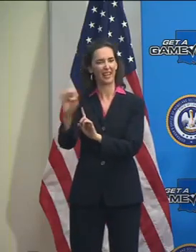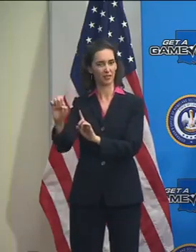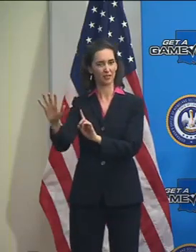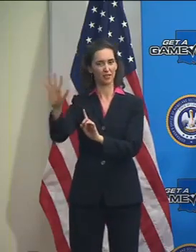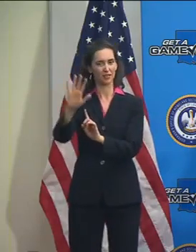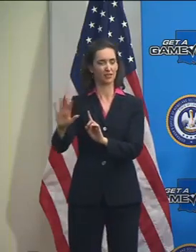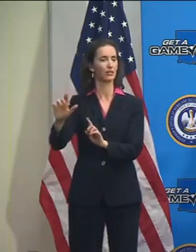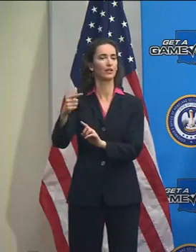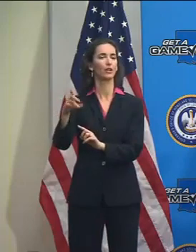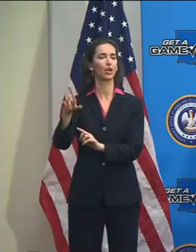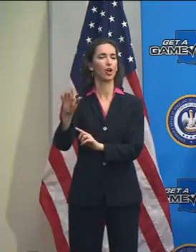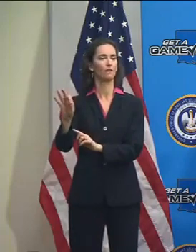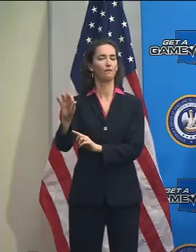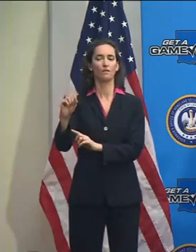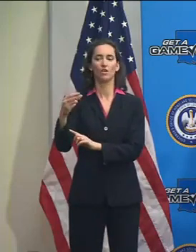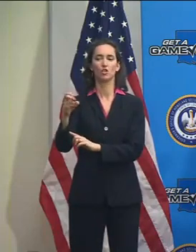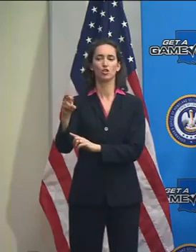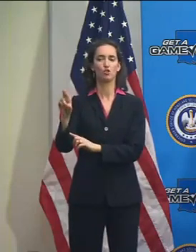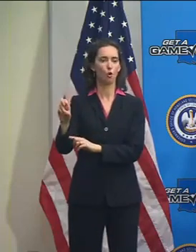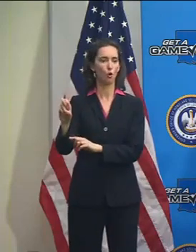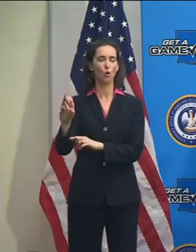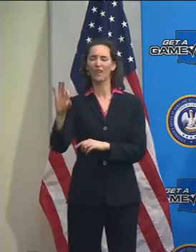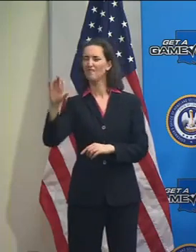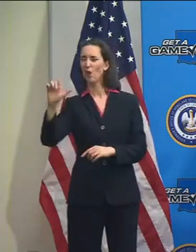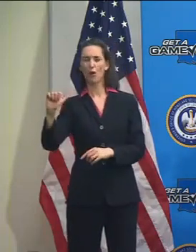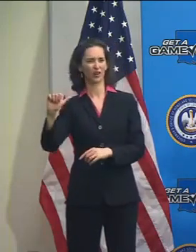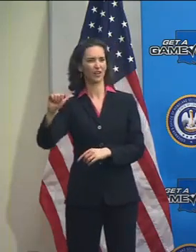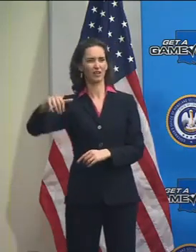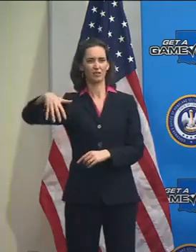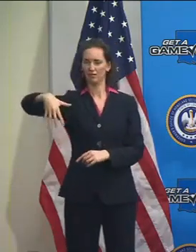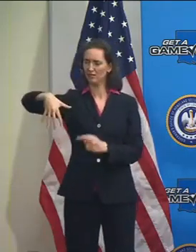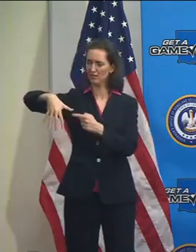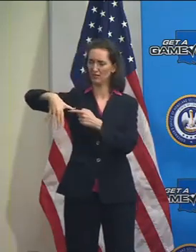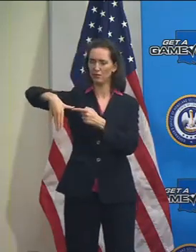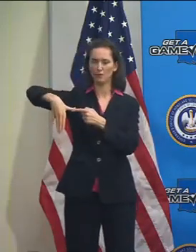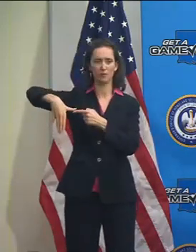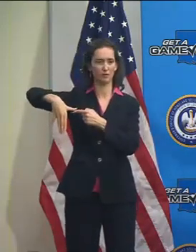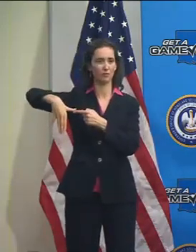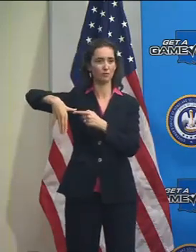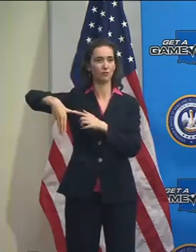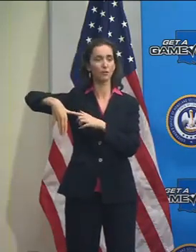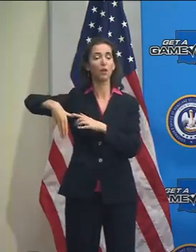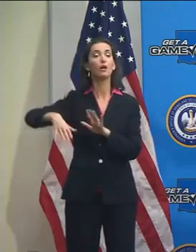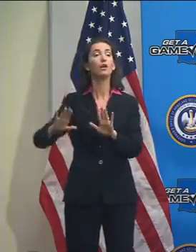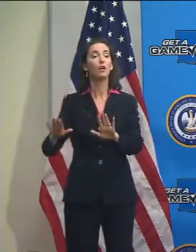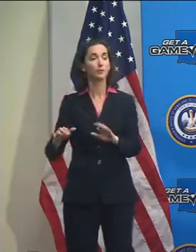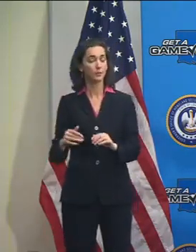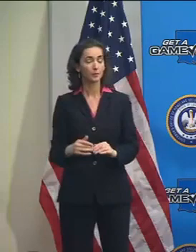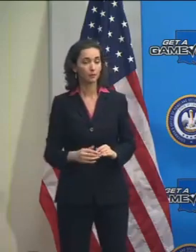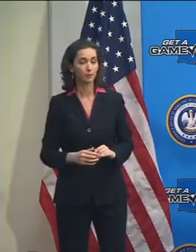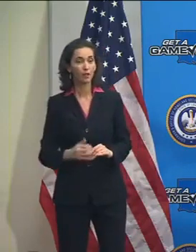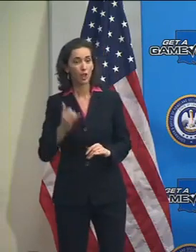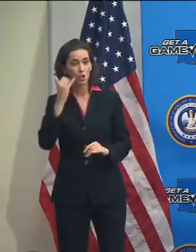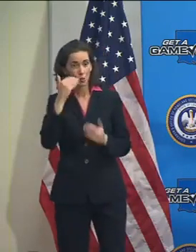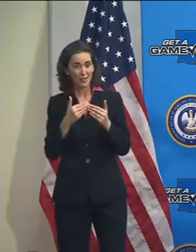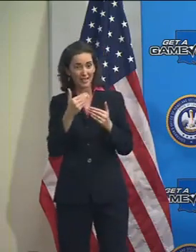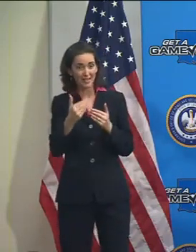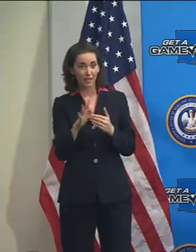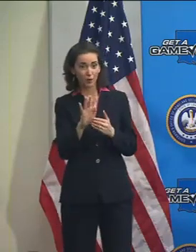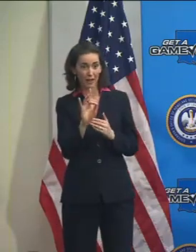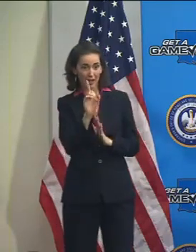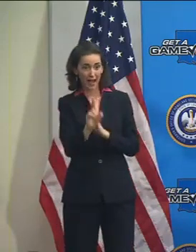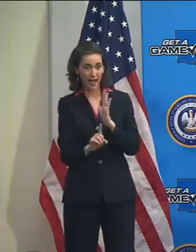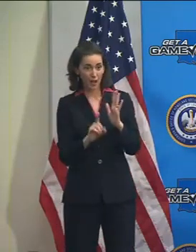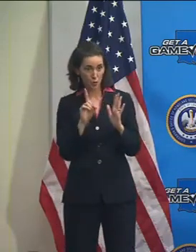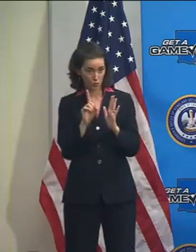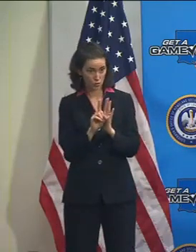Shores and Florida Panhandle. If that same type of movement happens over the next 48 hours and that